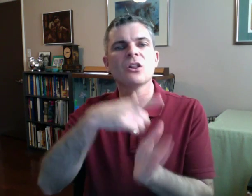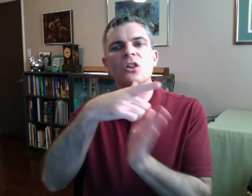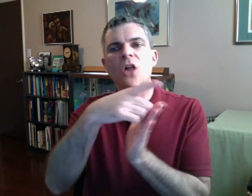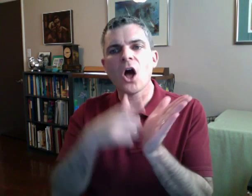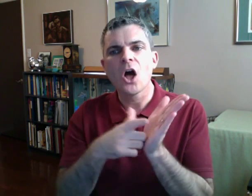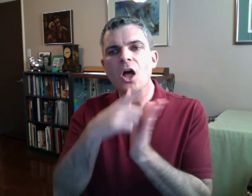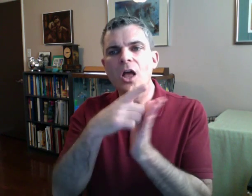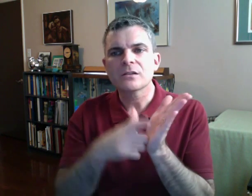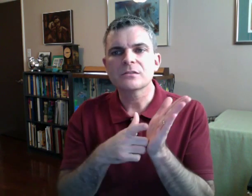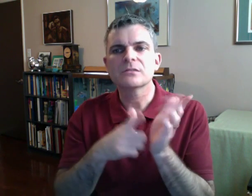laws.